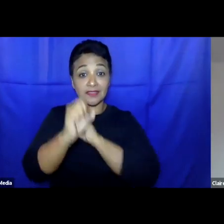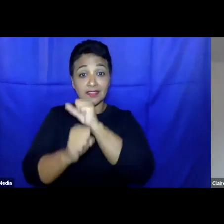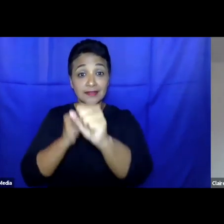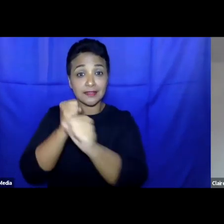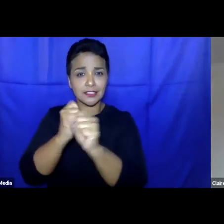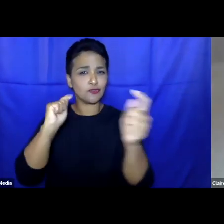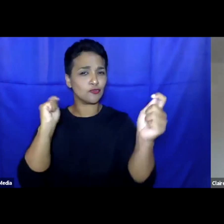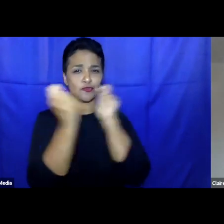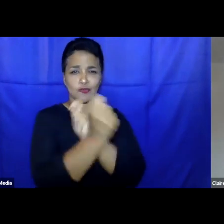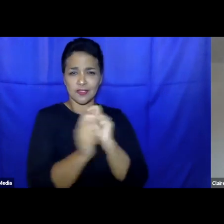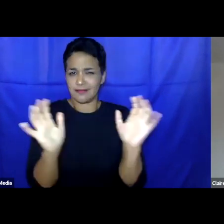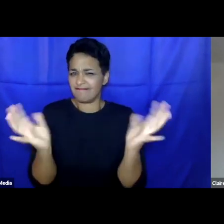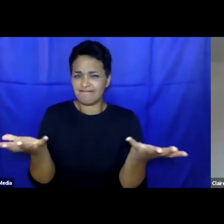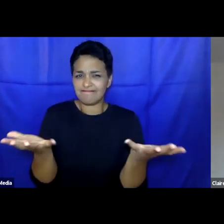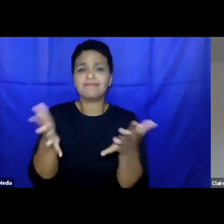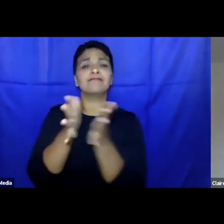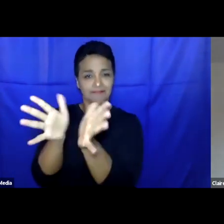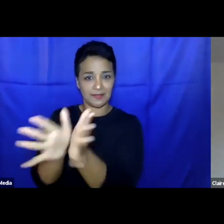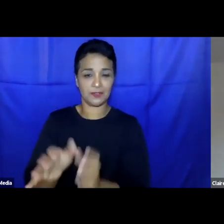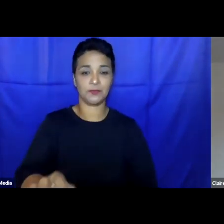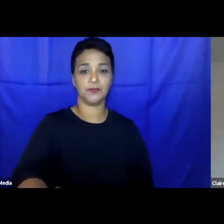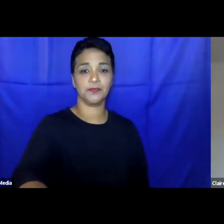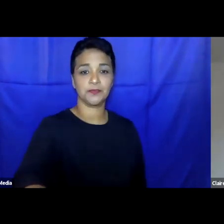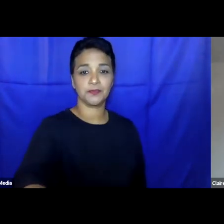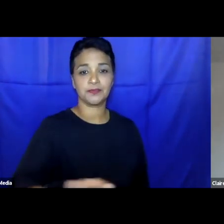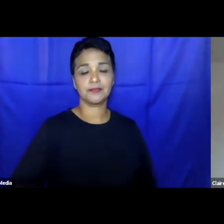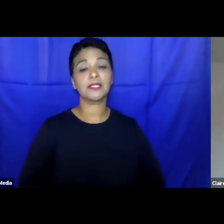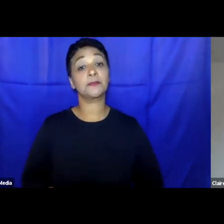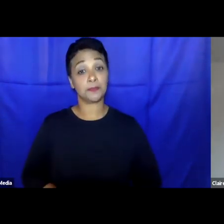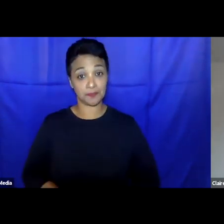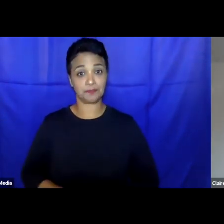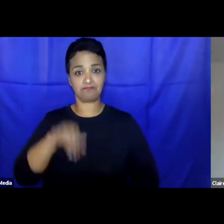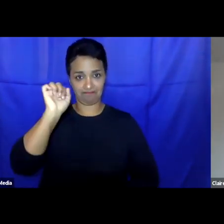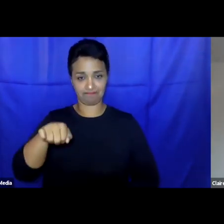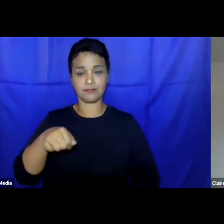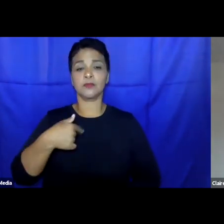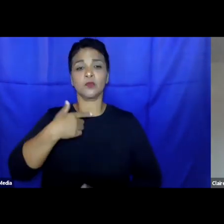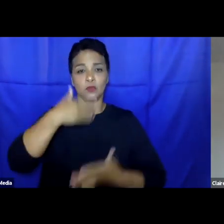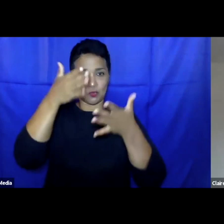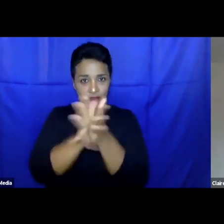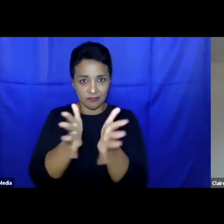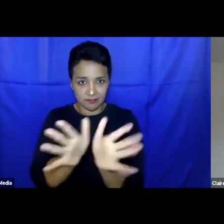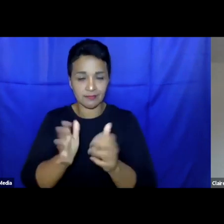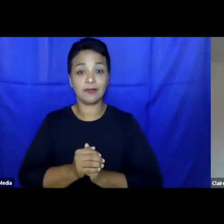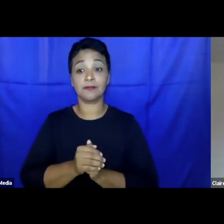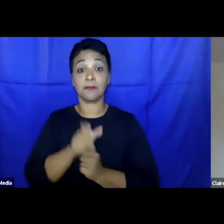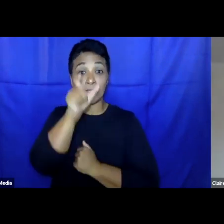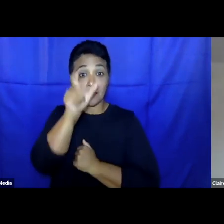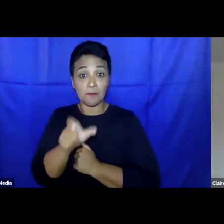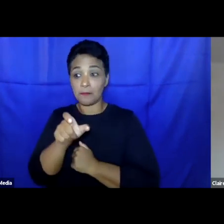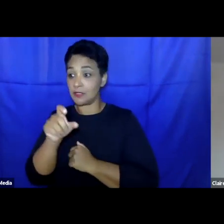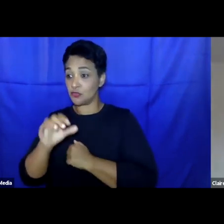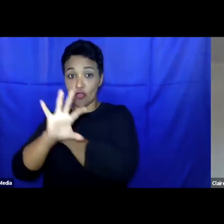Thank you, Geoff. So the thing about protection of displaced people in armed conflict is that it very much depends where you